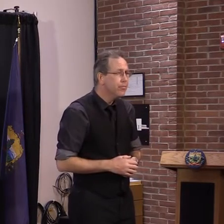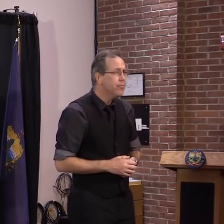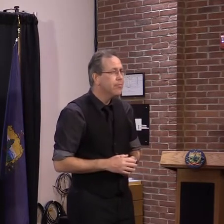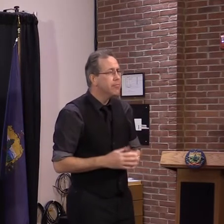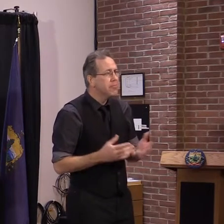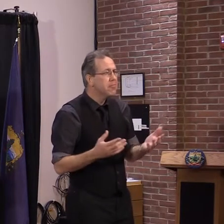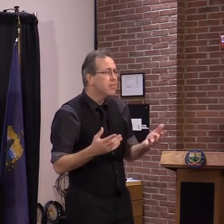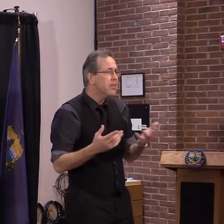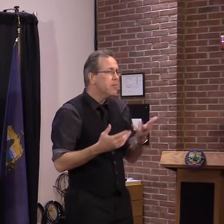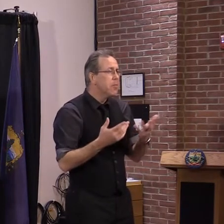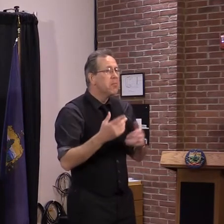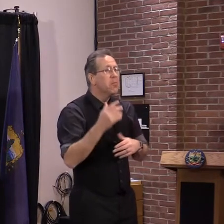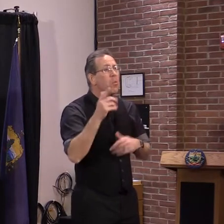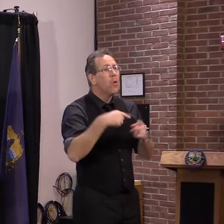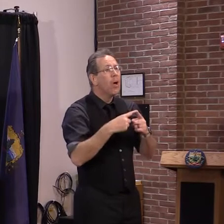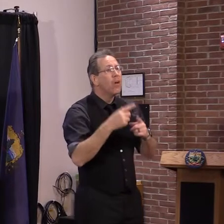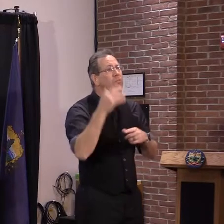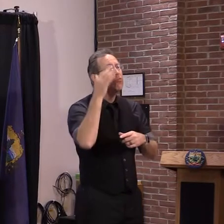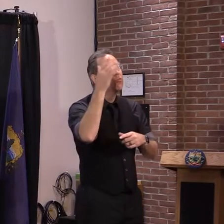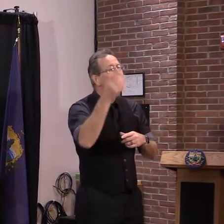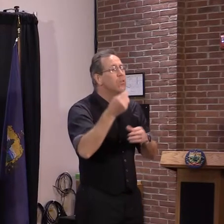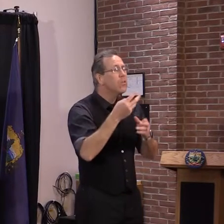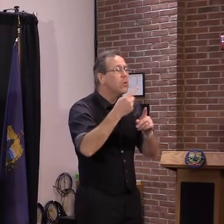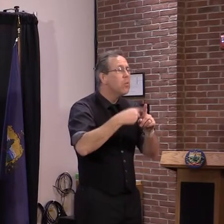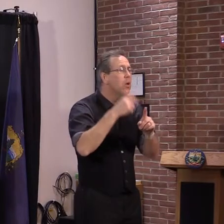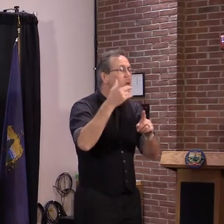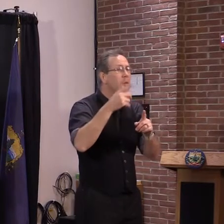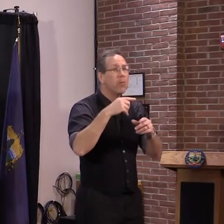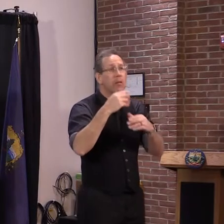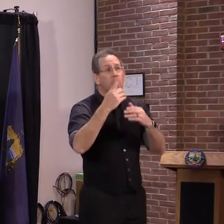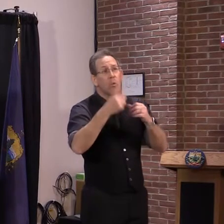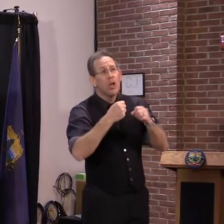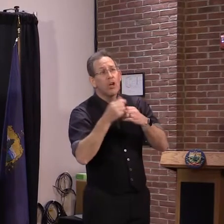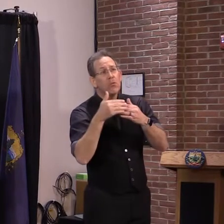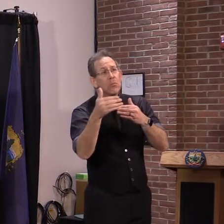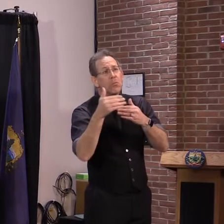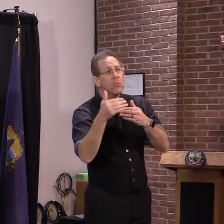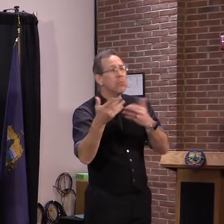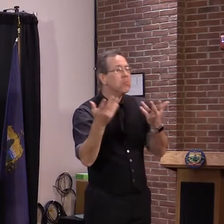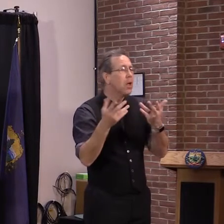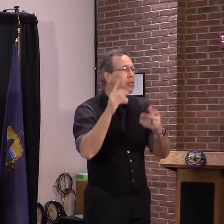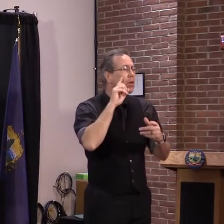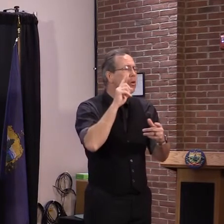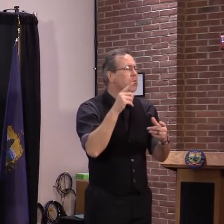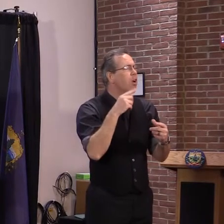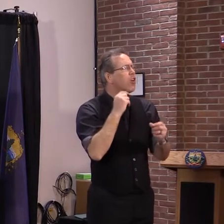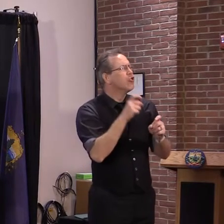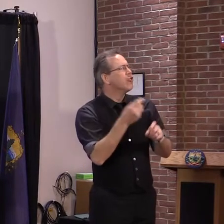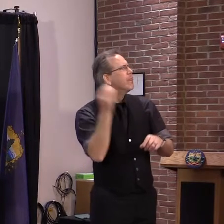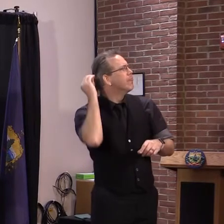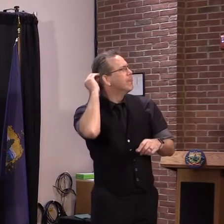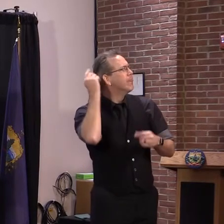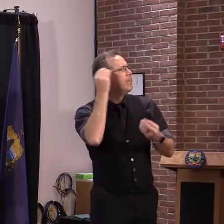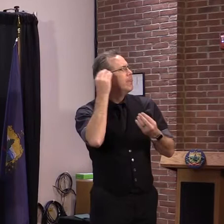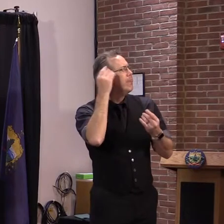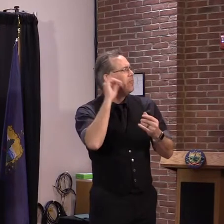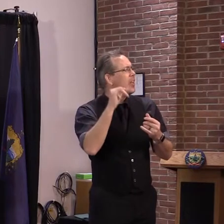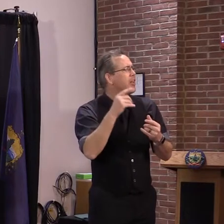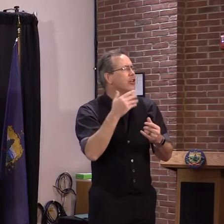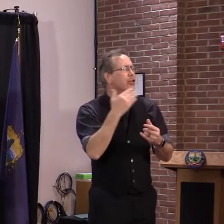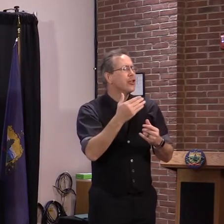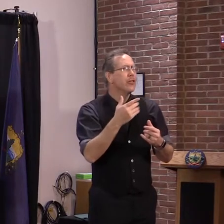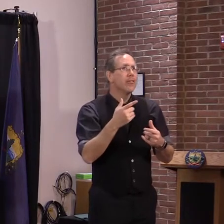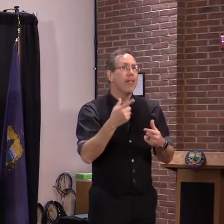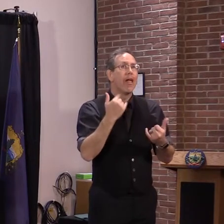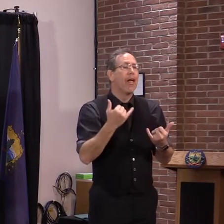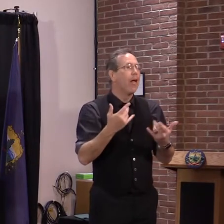should contemplate that. I think it's a good idea. We've been through a lot, and for people to reflect on that, but we